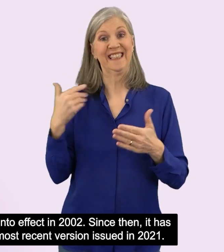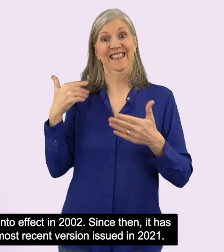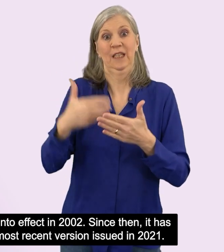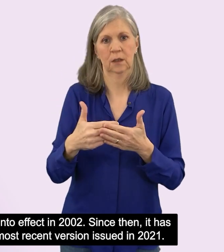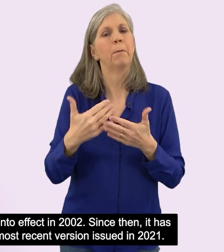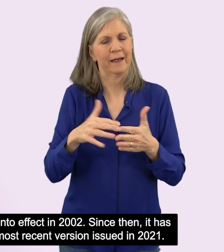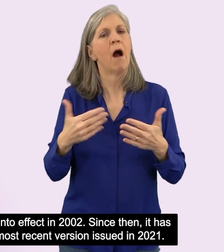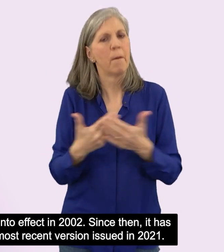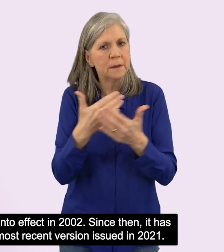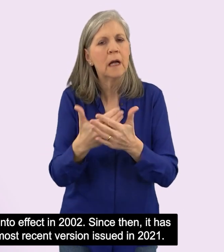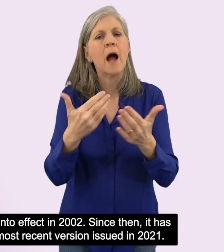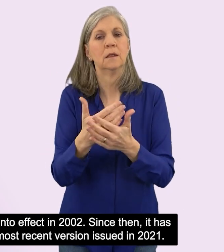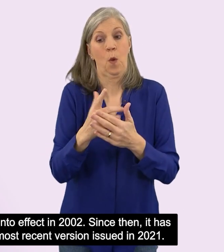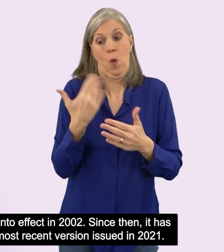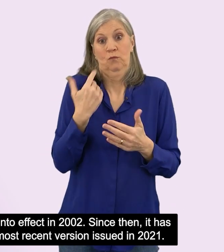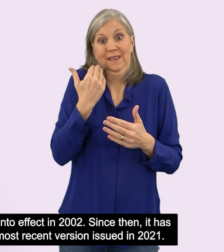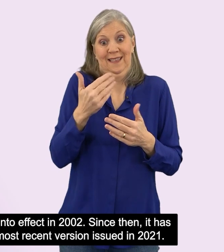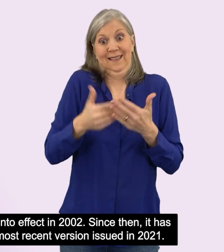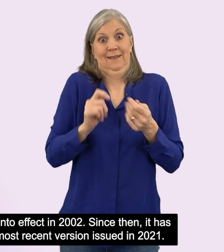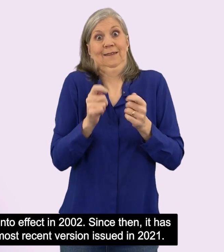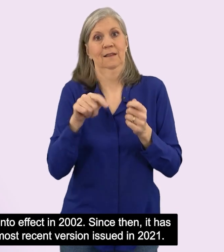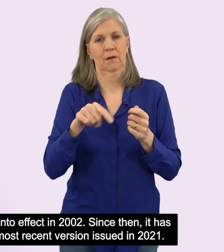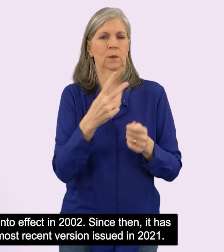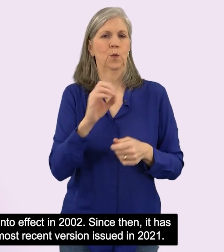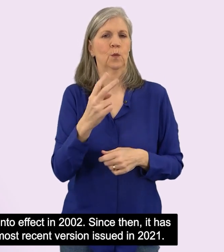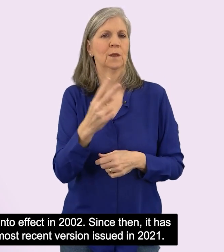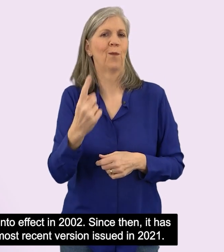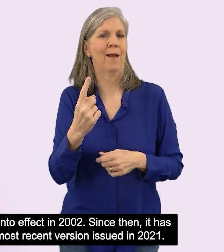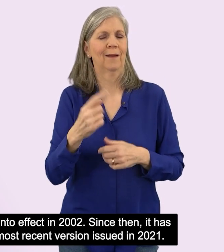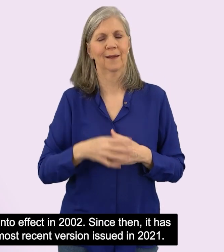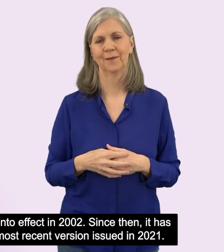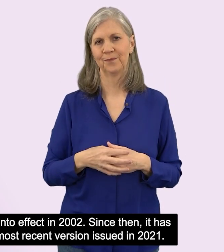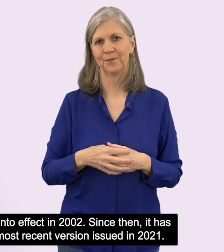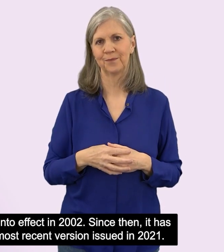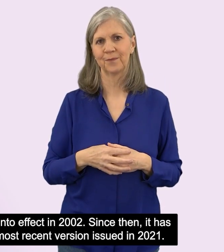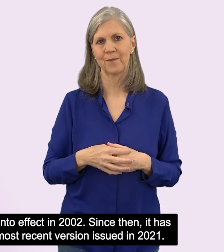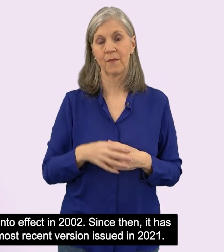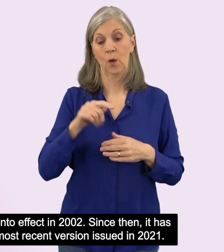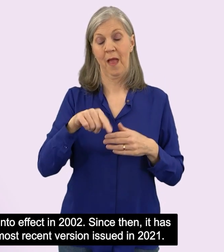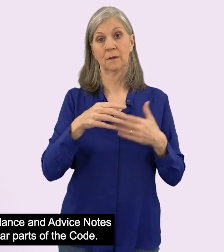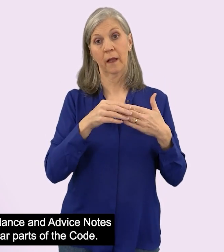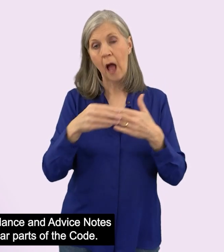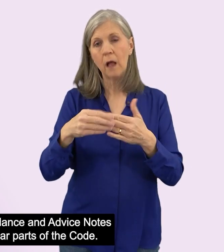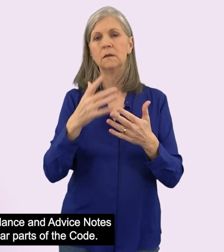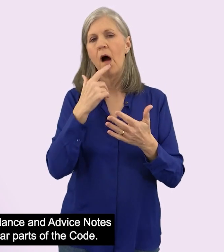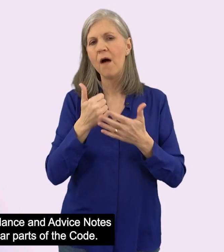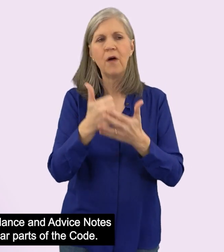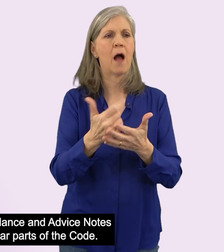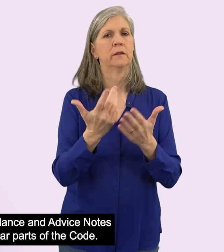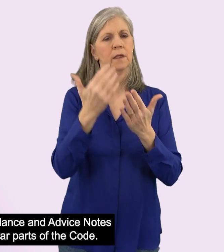2002. Since then, it has been updated with the most recent version issued in 2021. There is guidance and advice